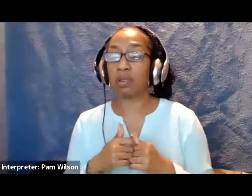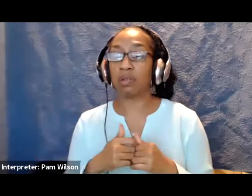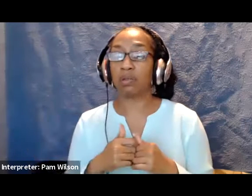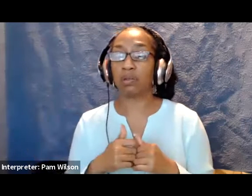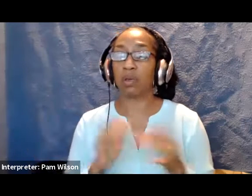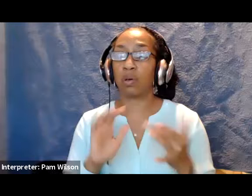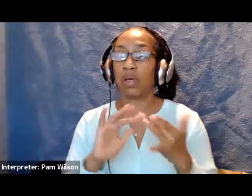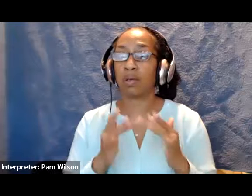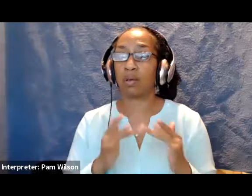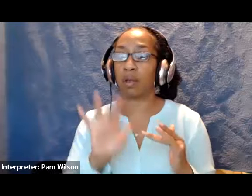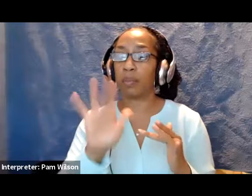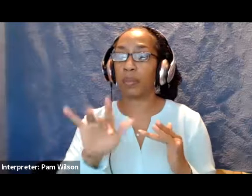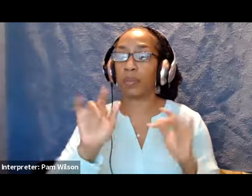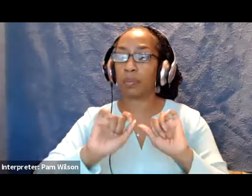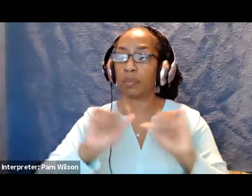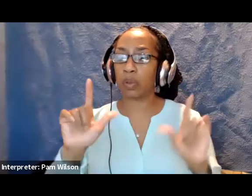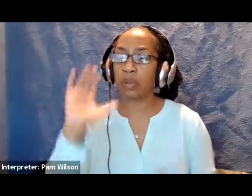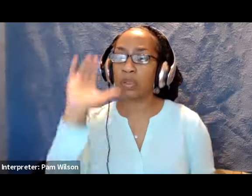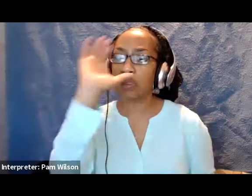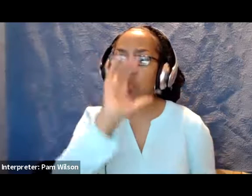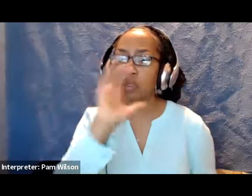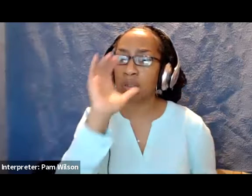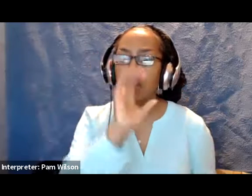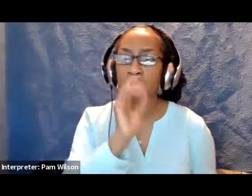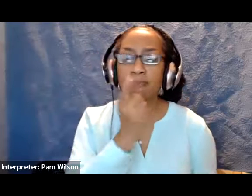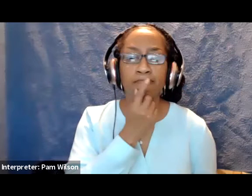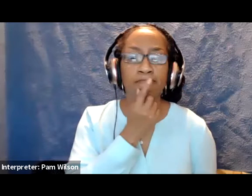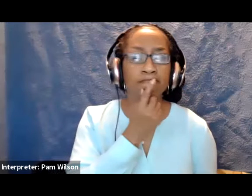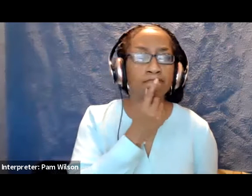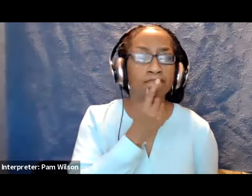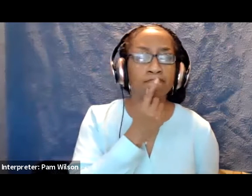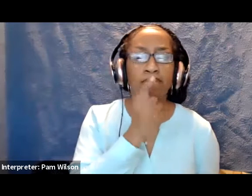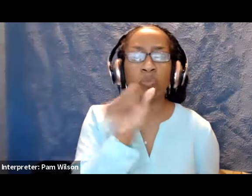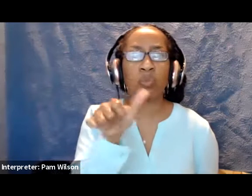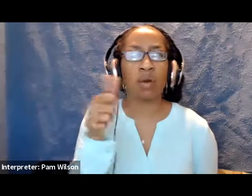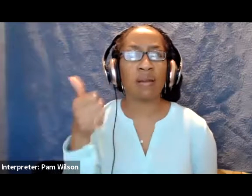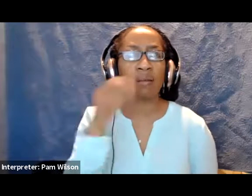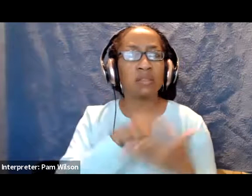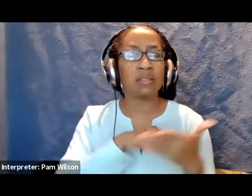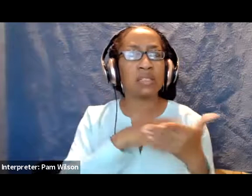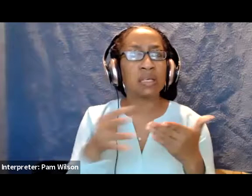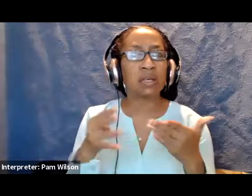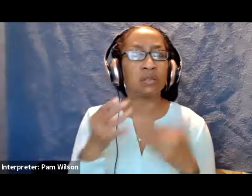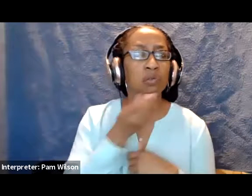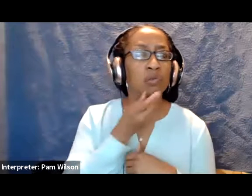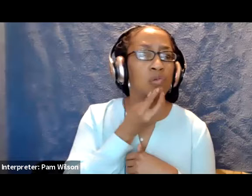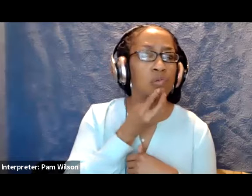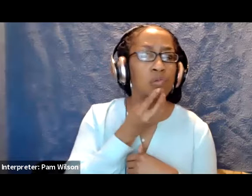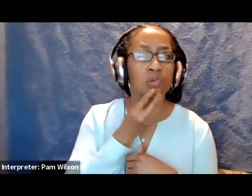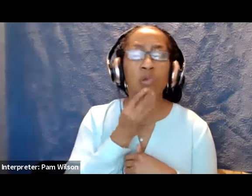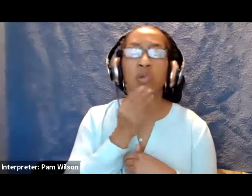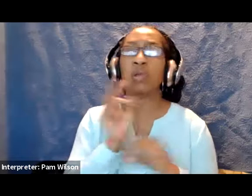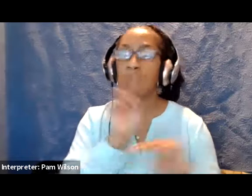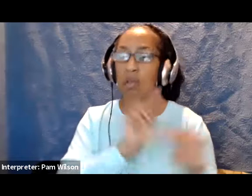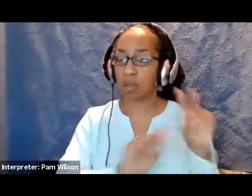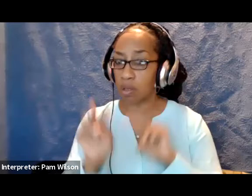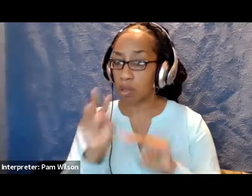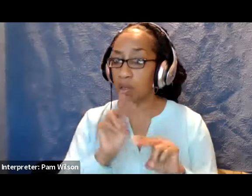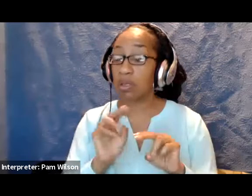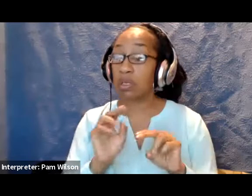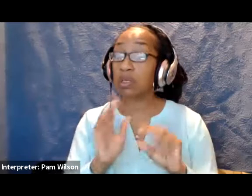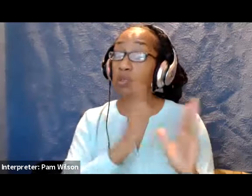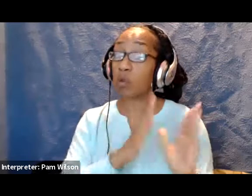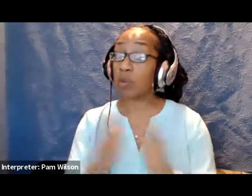and look and see what other things are scheduled. All right, pay attention to that. So plan